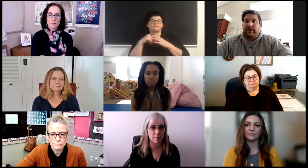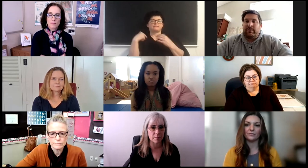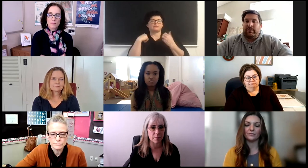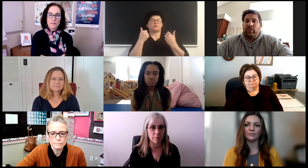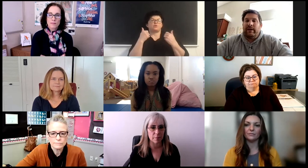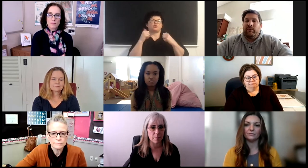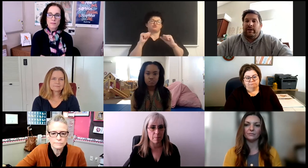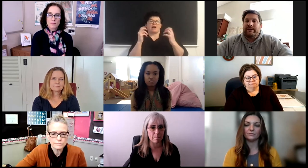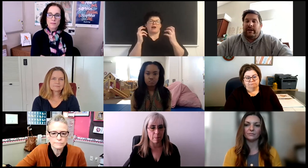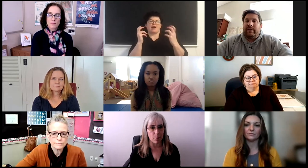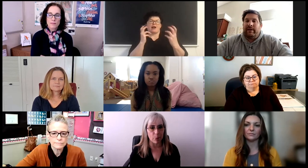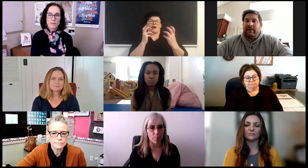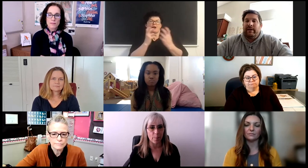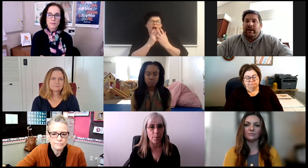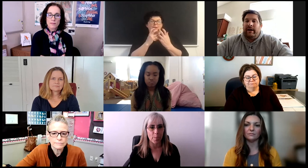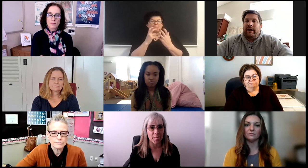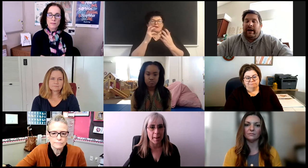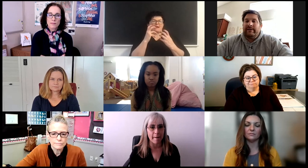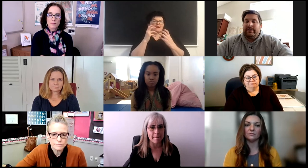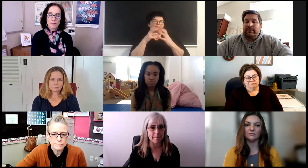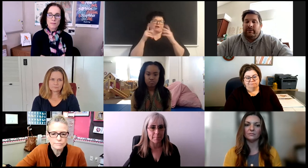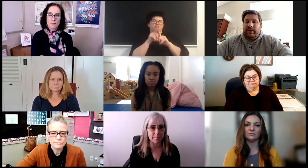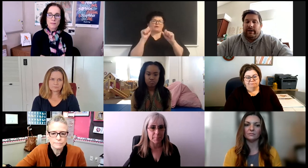as much as we could with when it was, and then